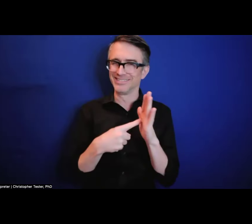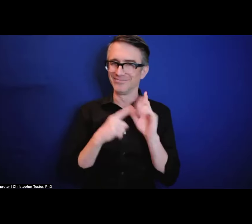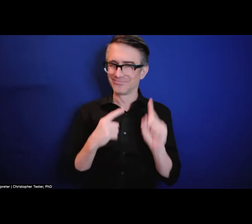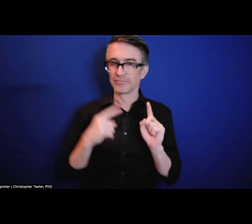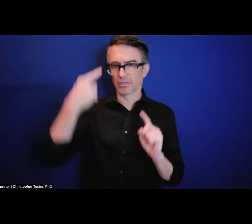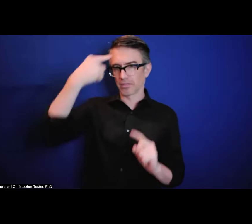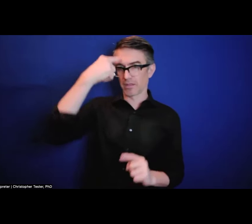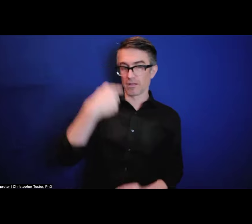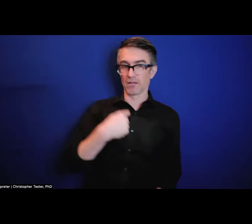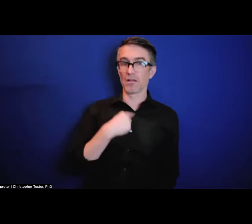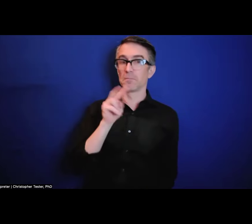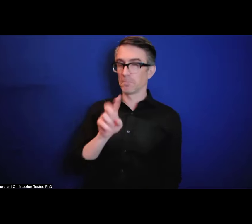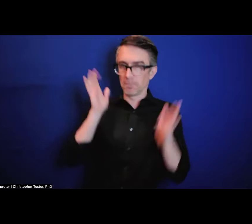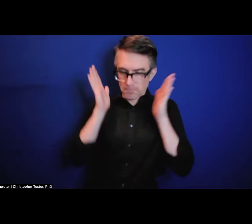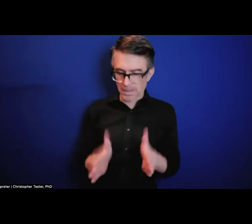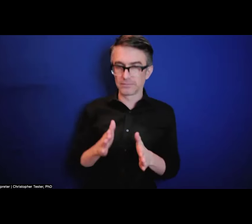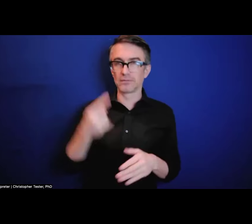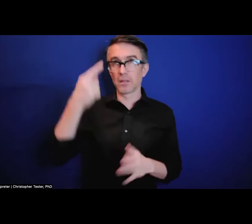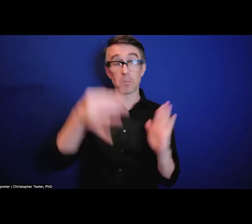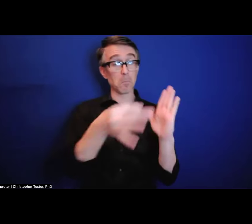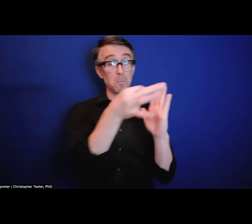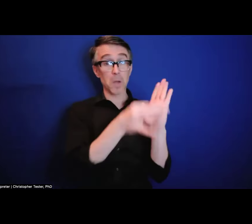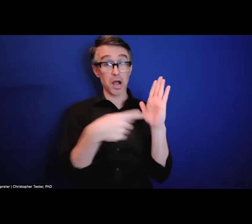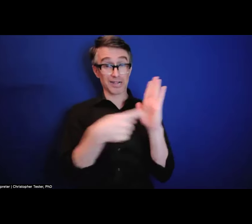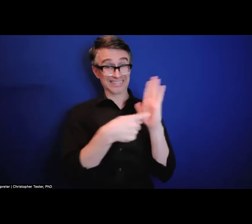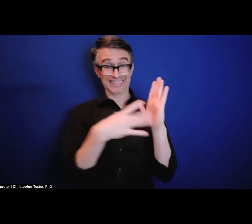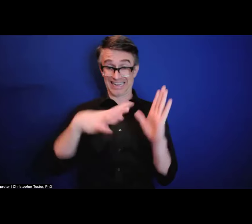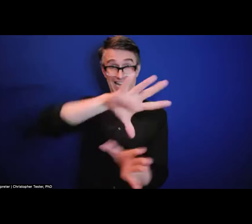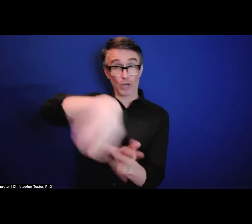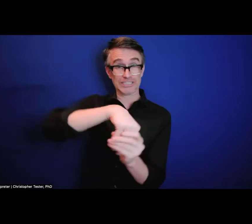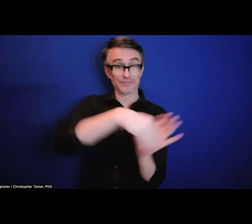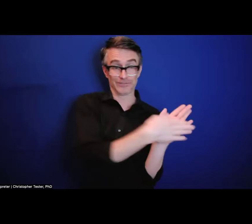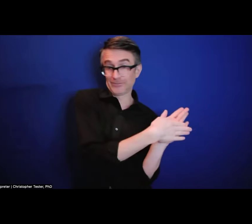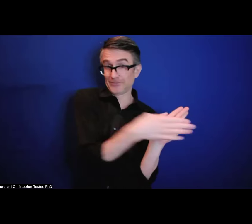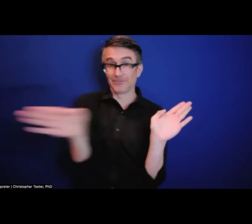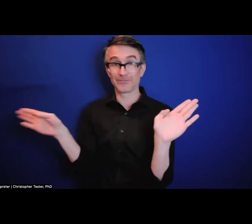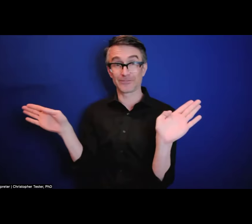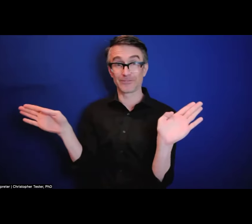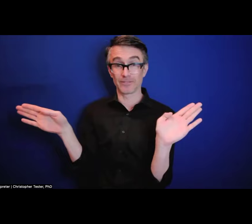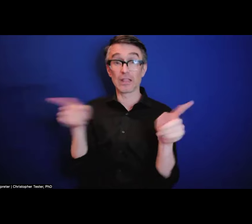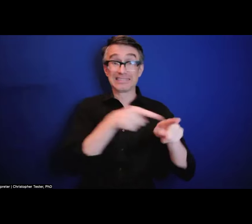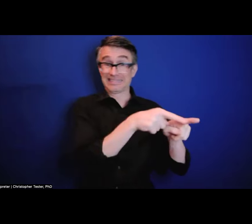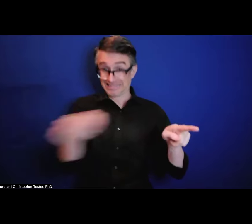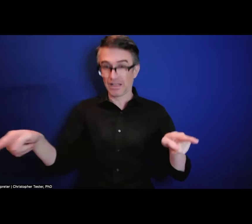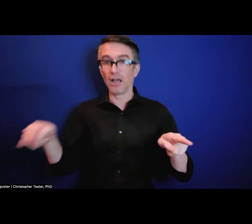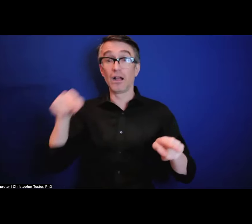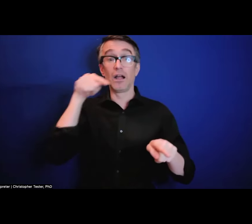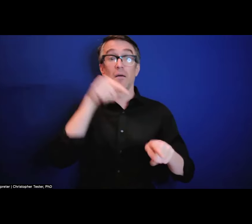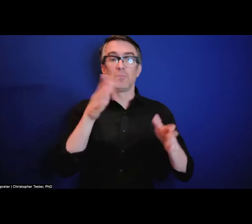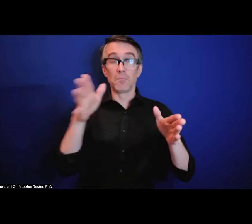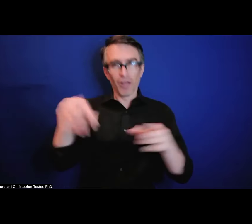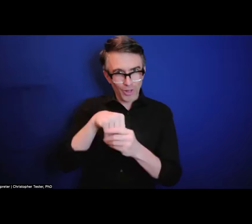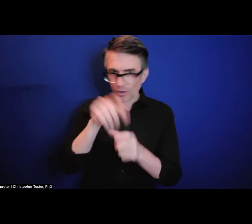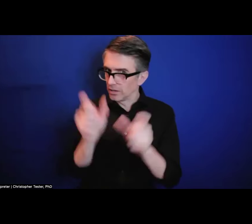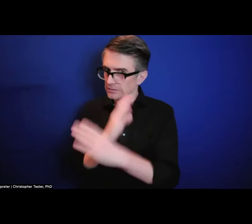inclusive health systems. And to support that, what we have done is to provide the knowledge, the analytics,